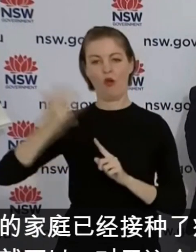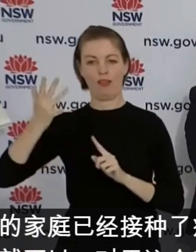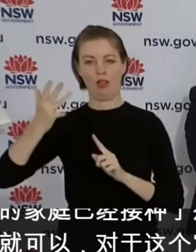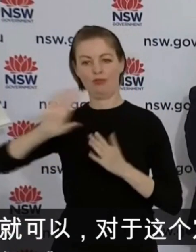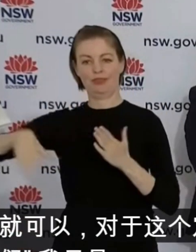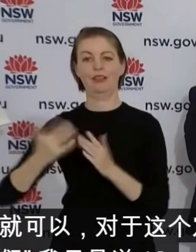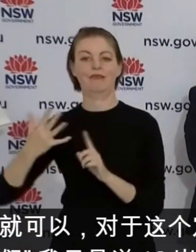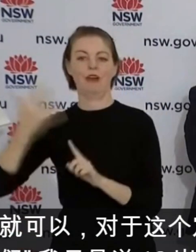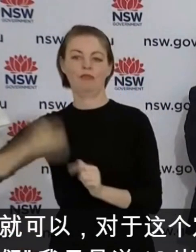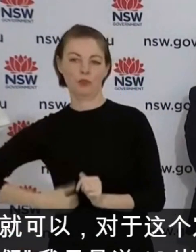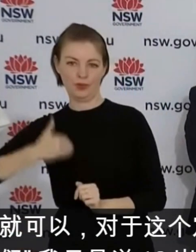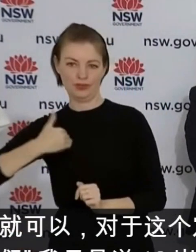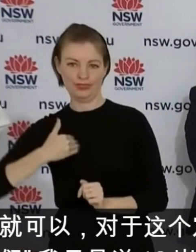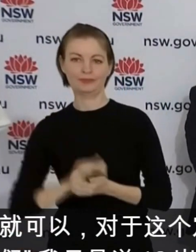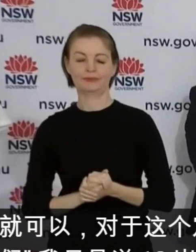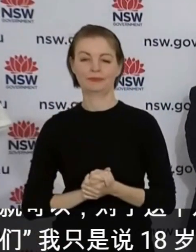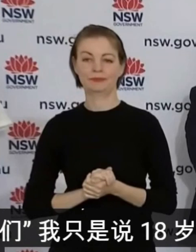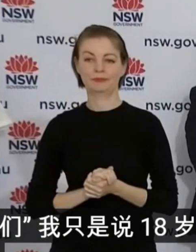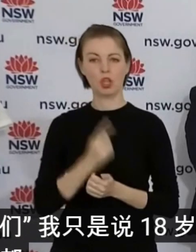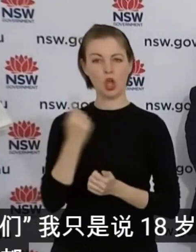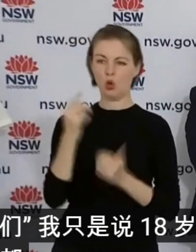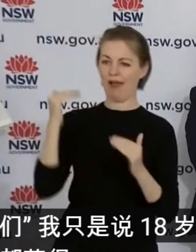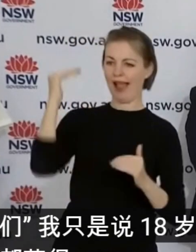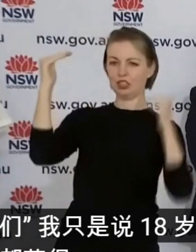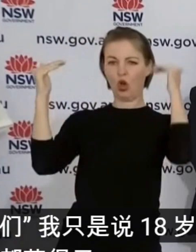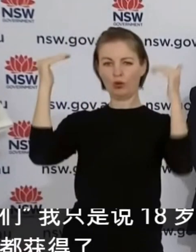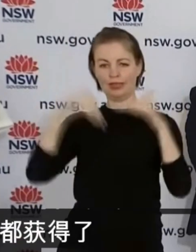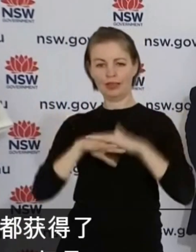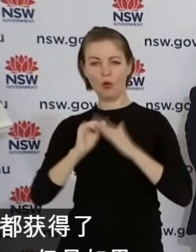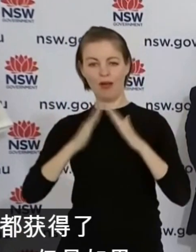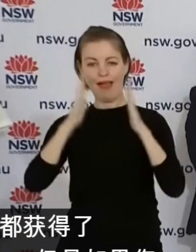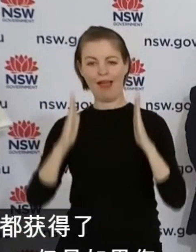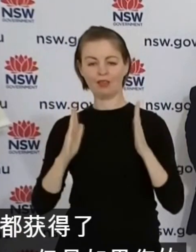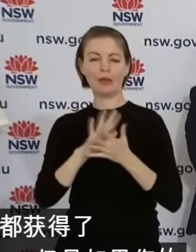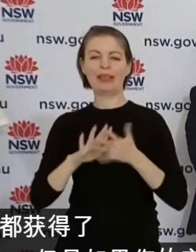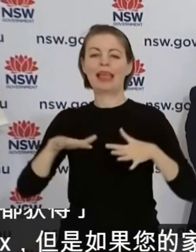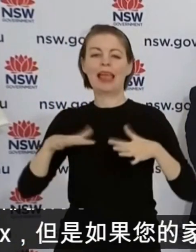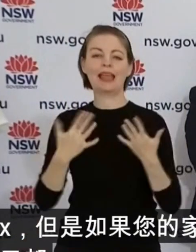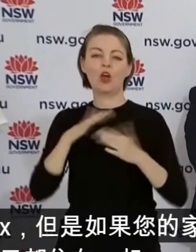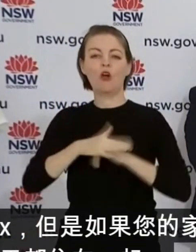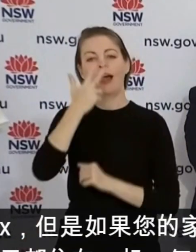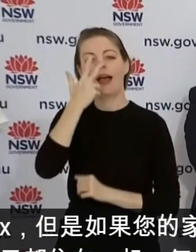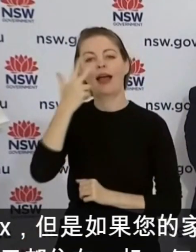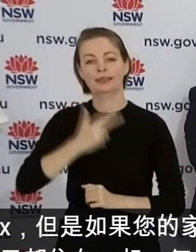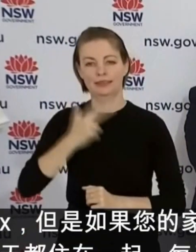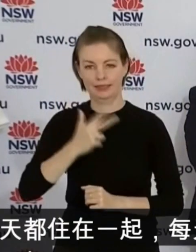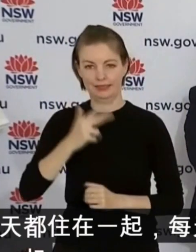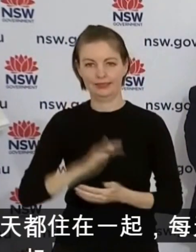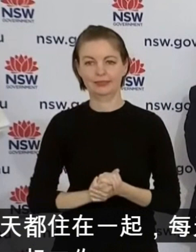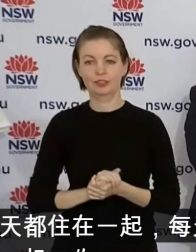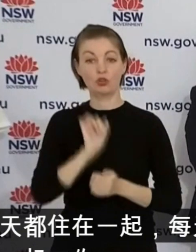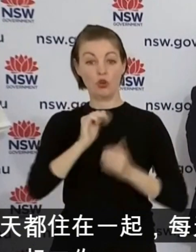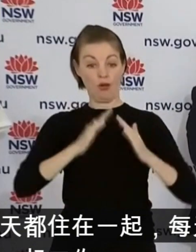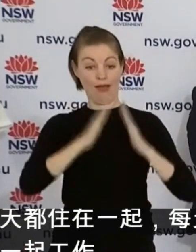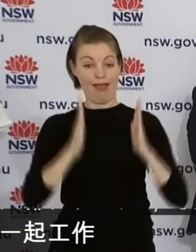this definition we're just saying over 18, because not everybody over 16 has been offered the vax, but if your household that lives together every day and functions together